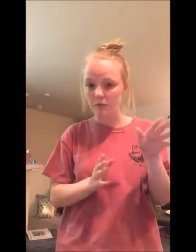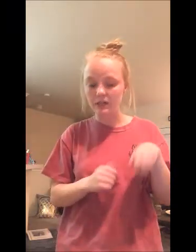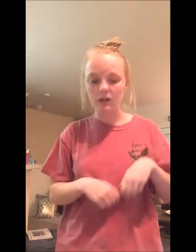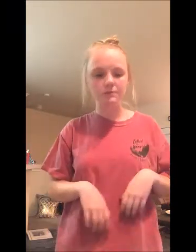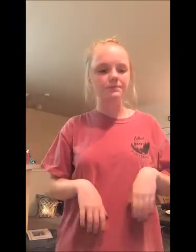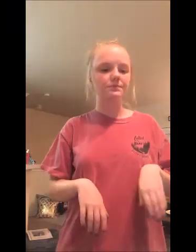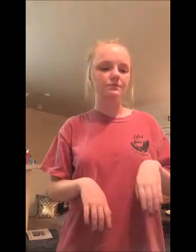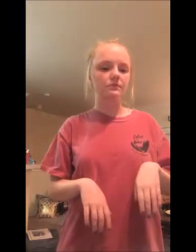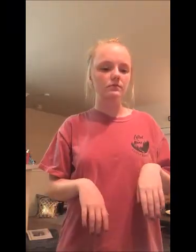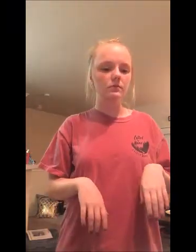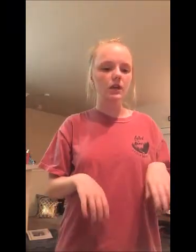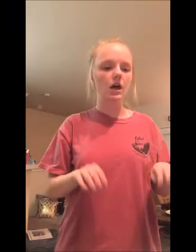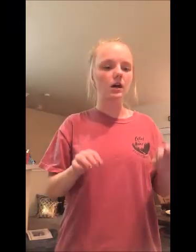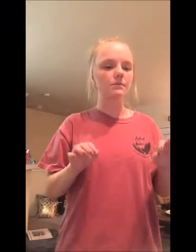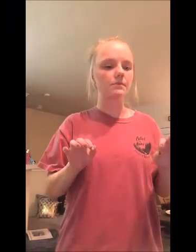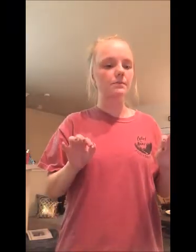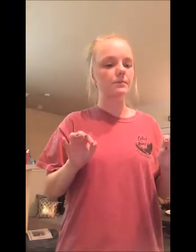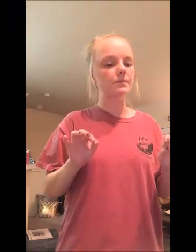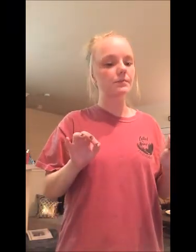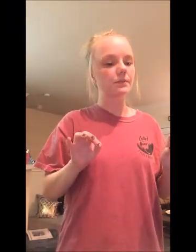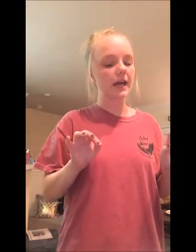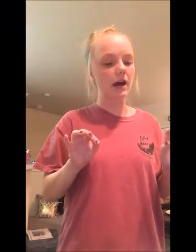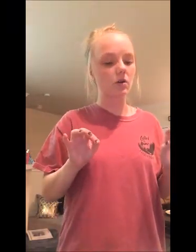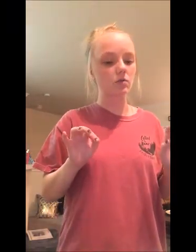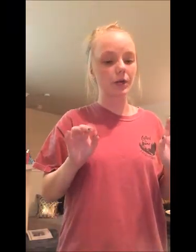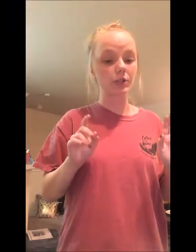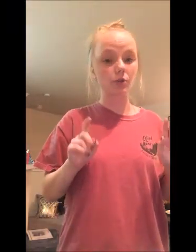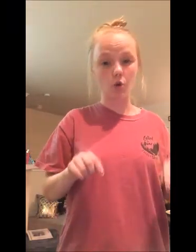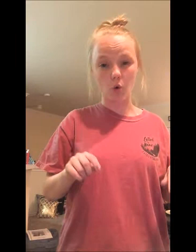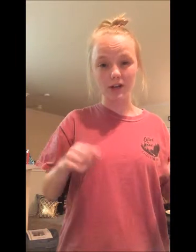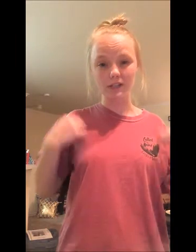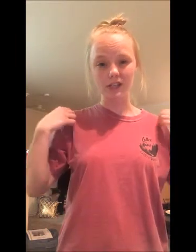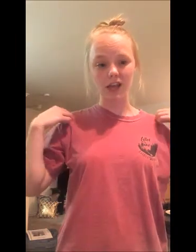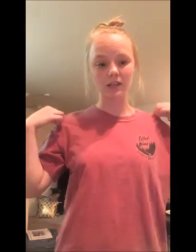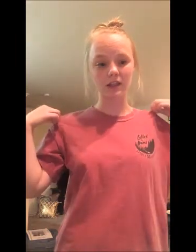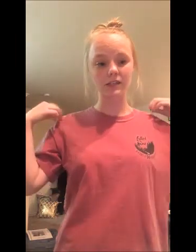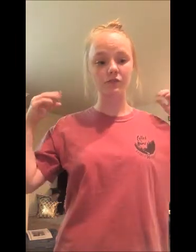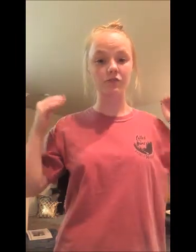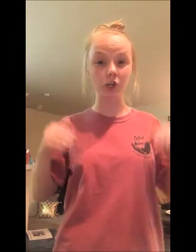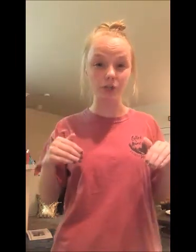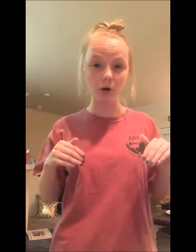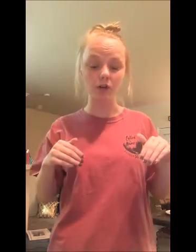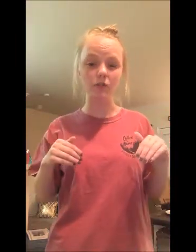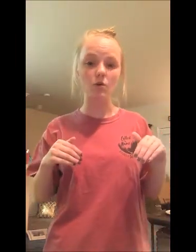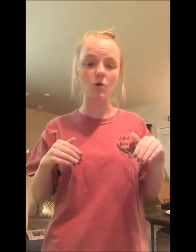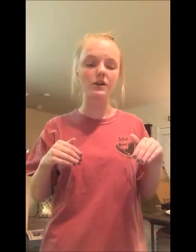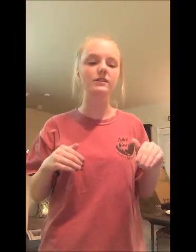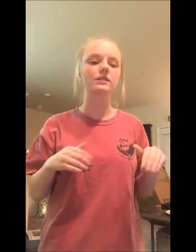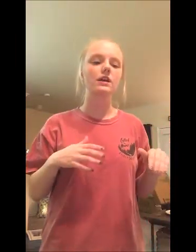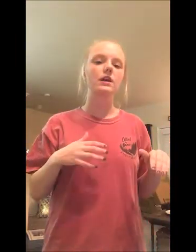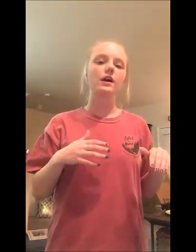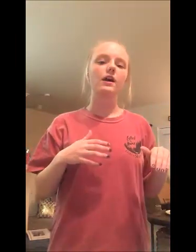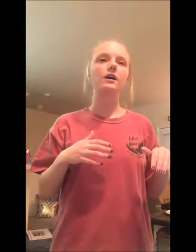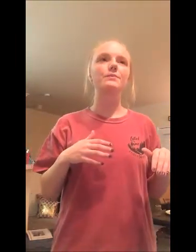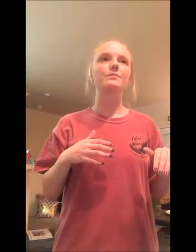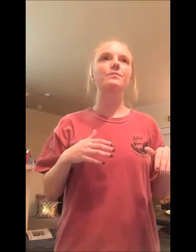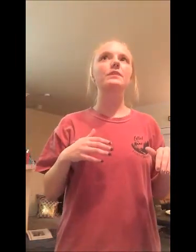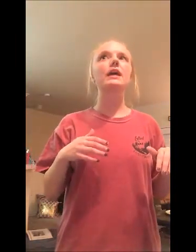one down. Now we're going to do the chorus, and this first part of the chorus, it's